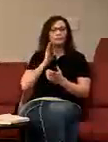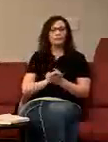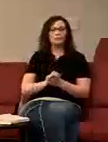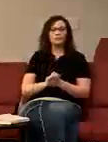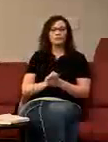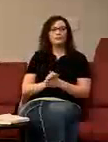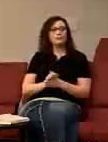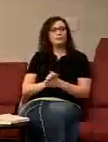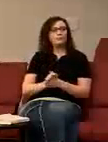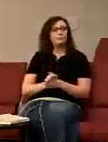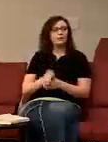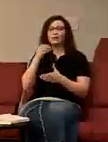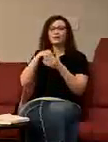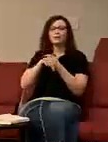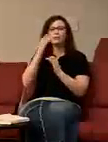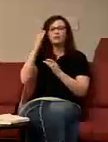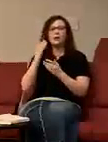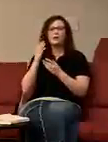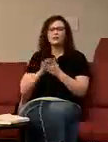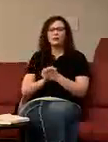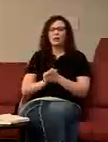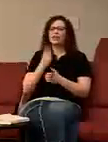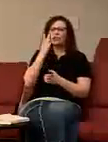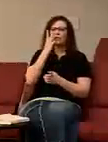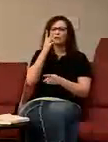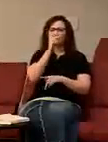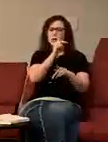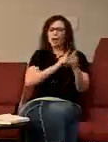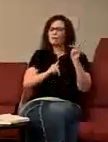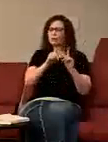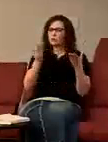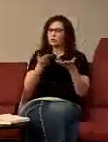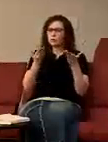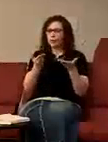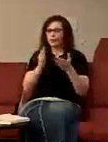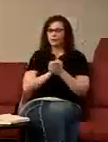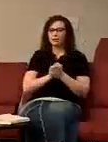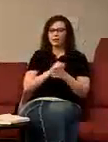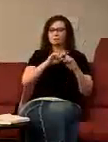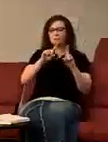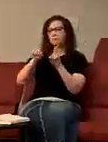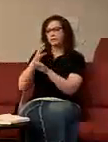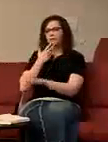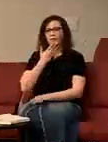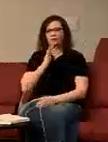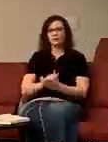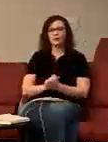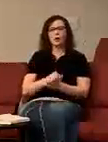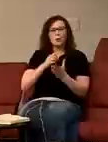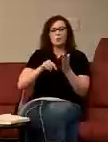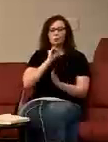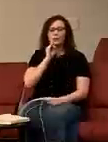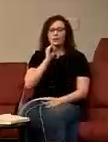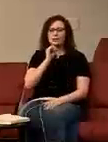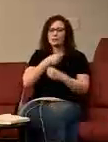there in different colors. And it's just amazing. But the thing is, what is it that makes